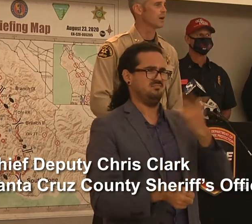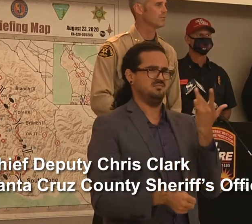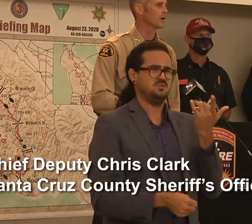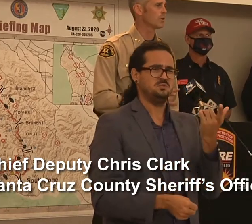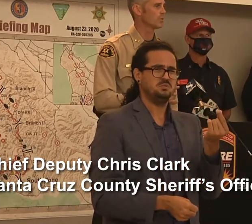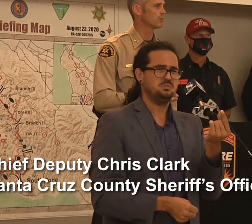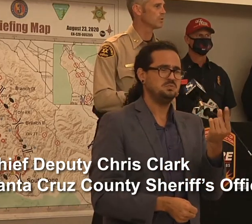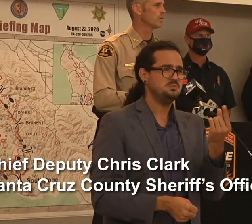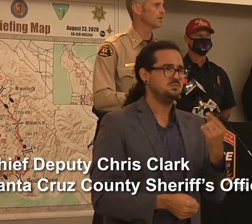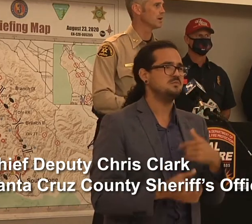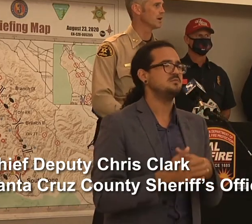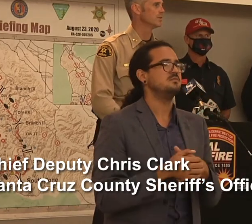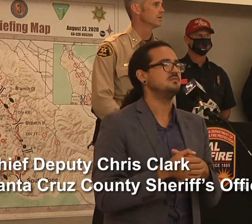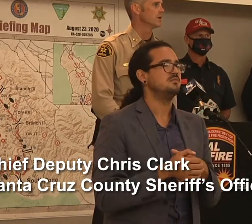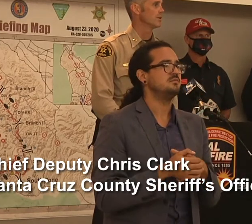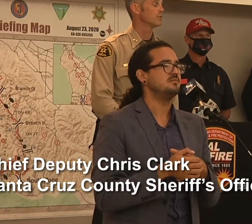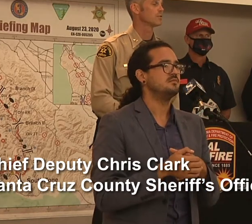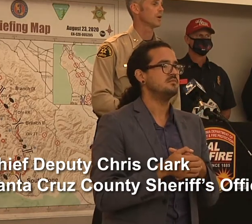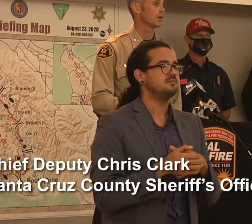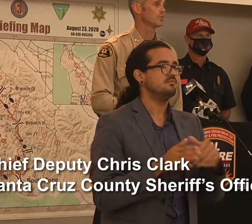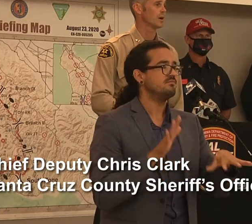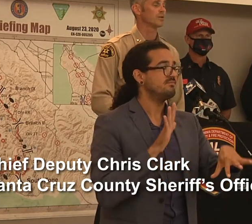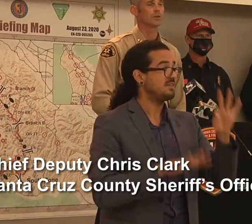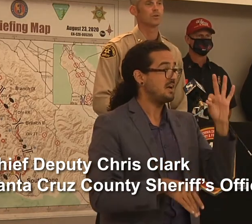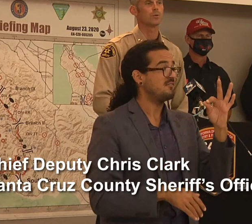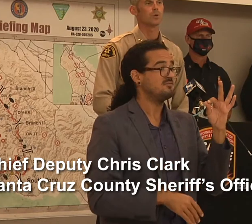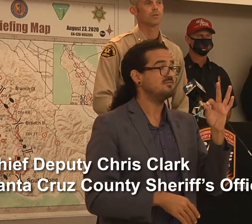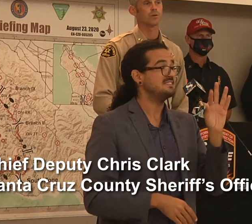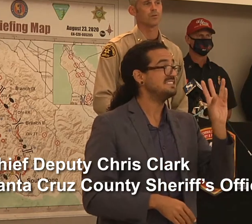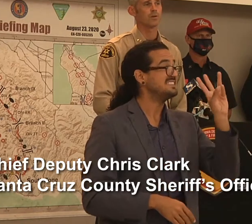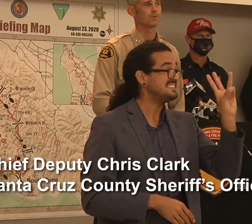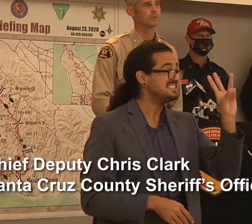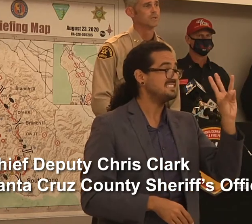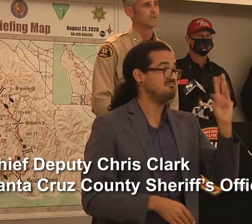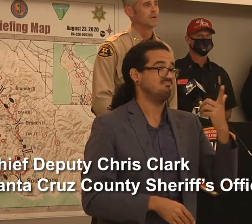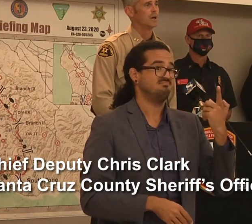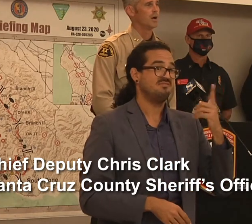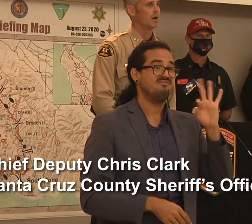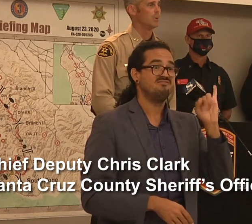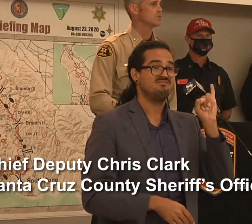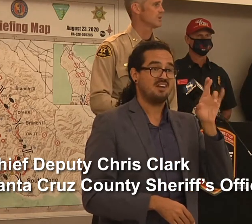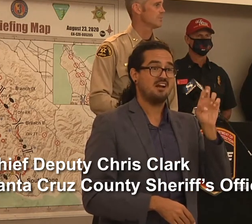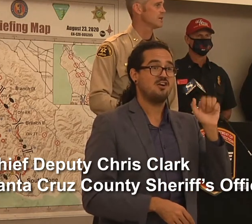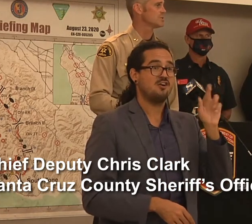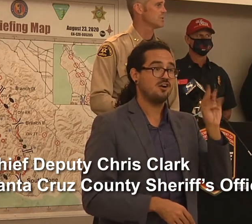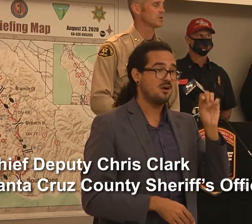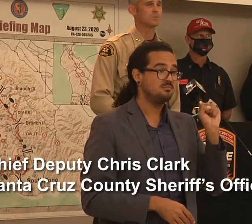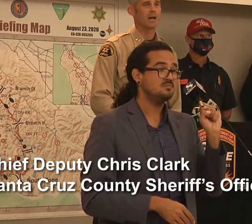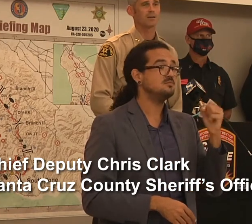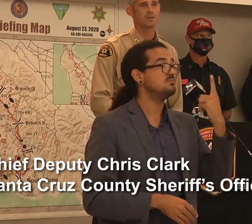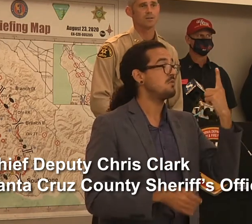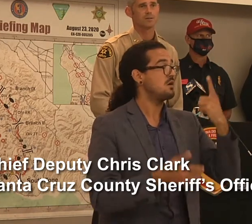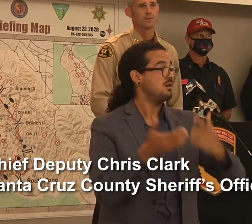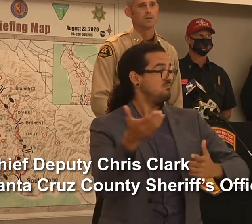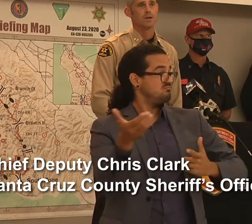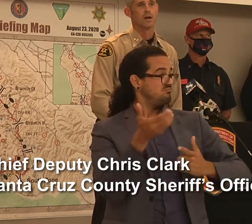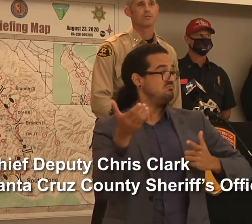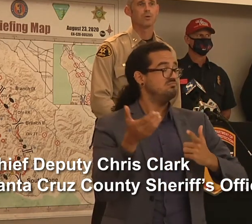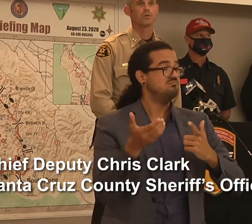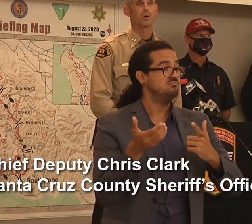One, five firearms, including six firearms, rather, including one assault rifle, a bunch of ammunition, a bunch of